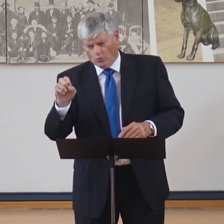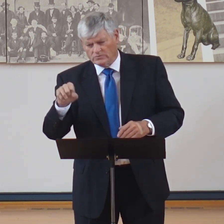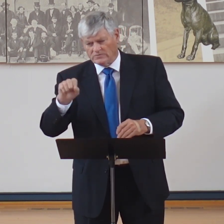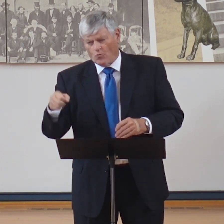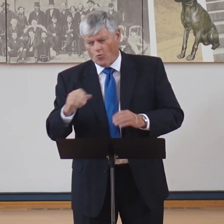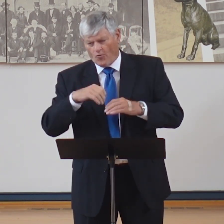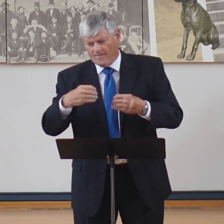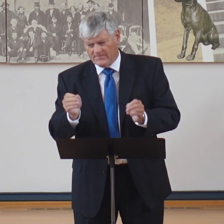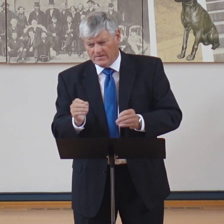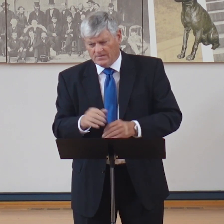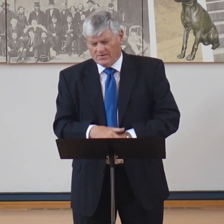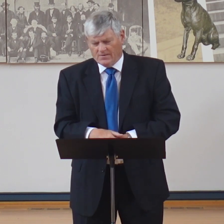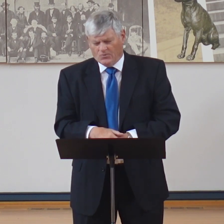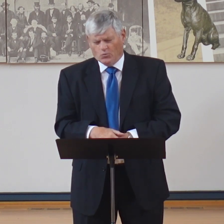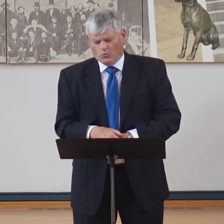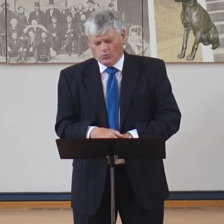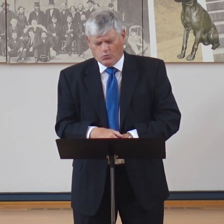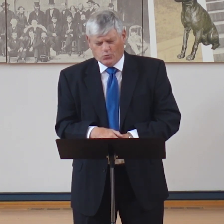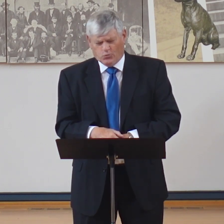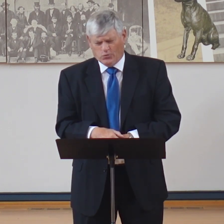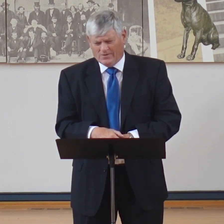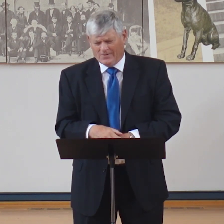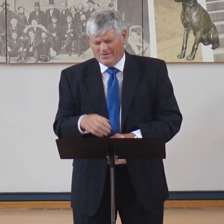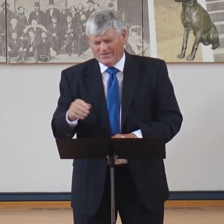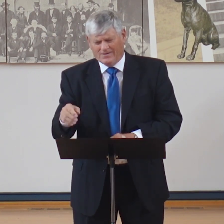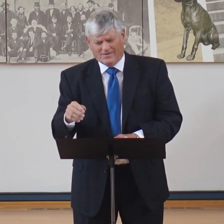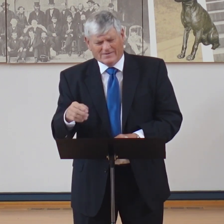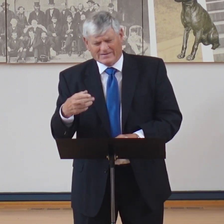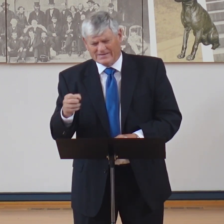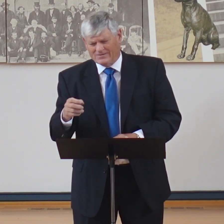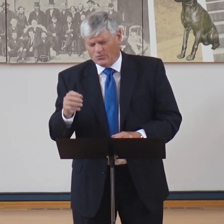went into Dr. Stern's office and thought,